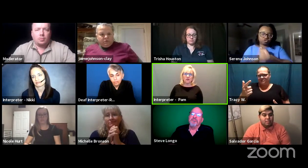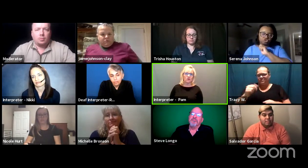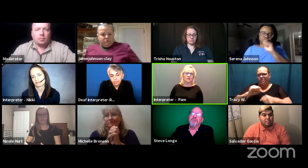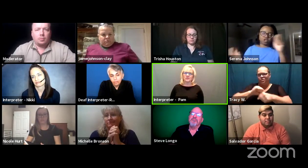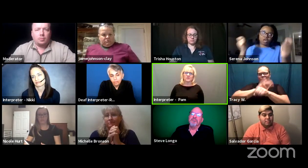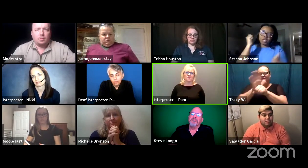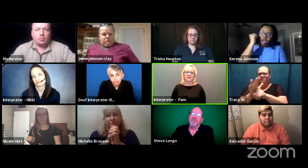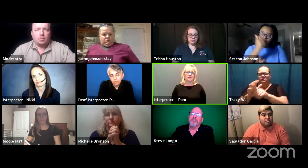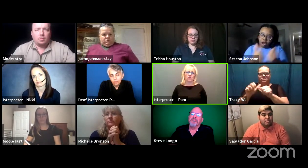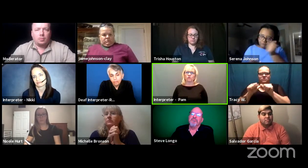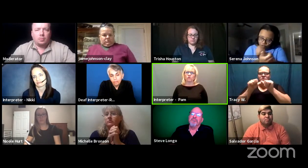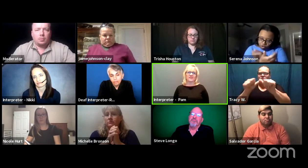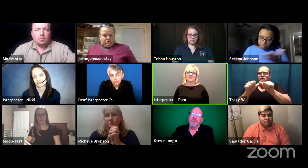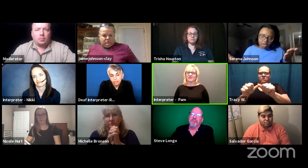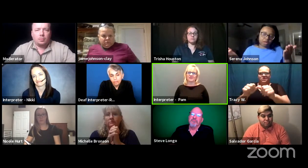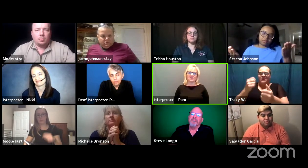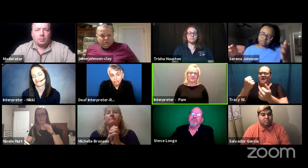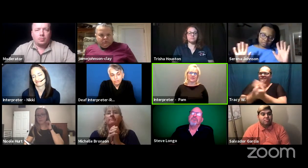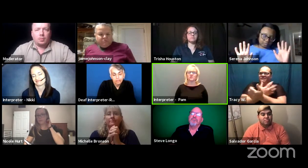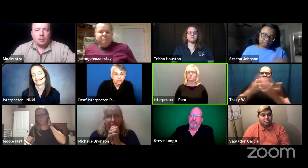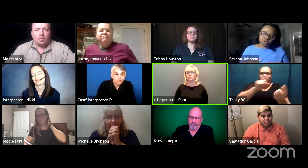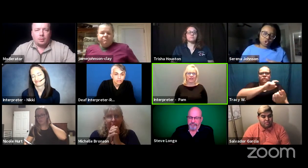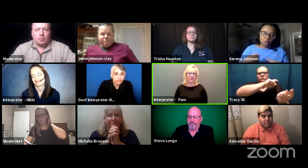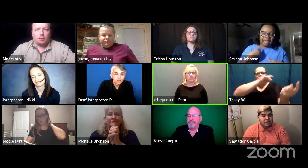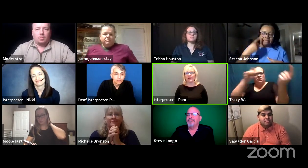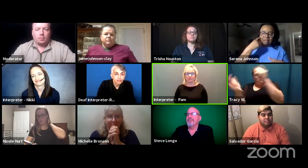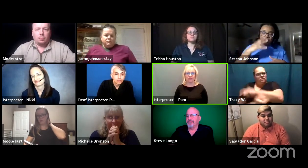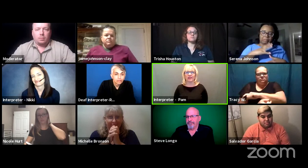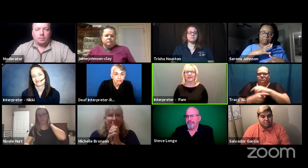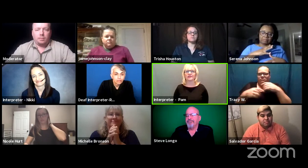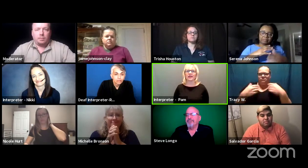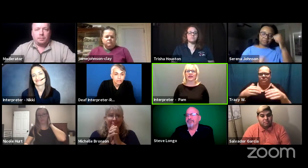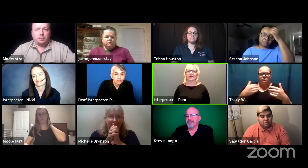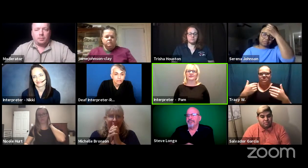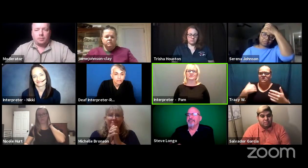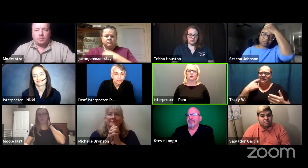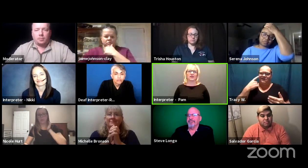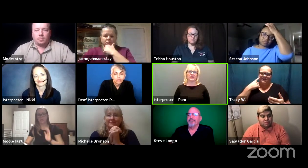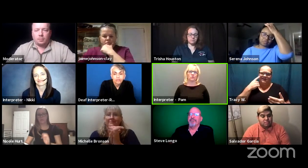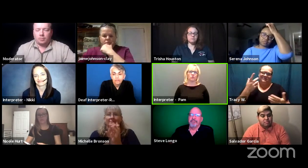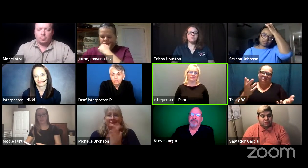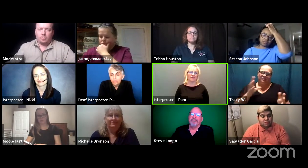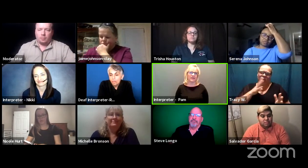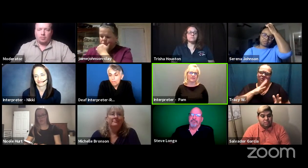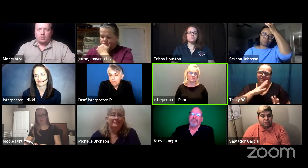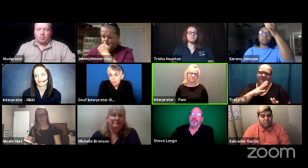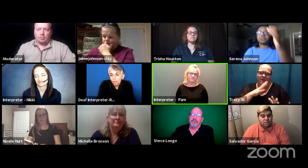year, COVID is still changing everything. And so I think we'll be fine.